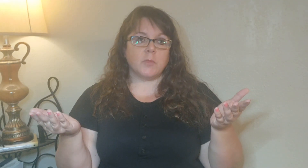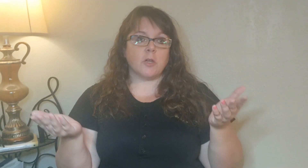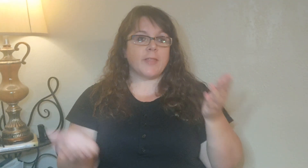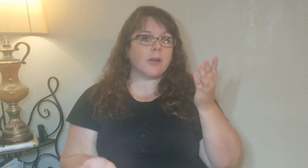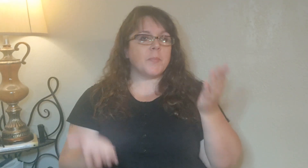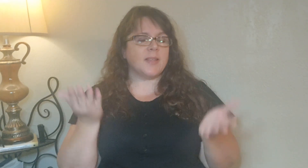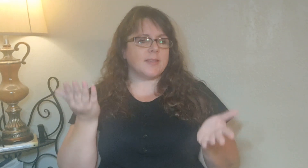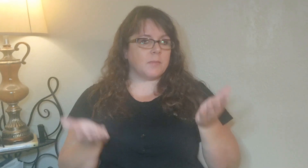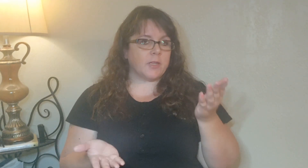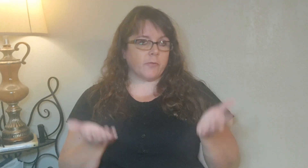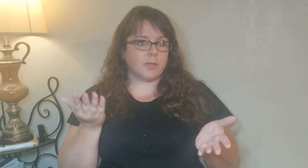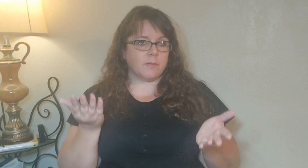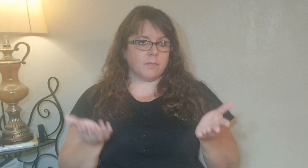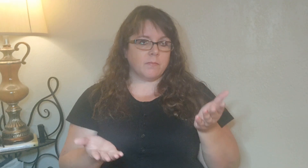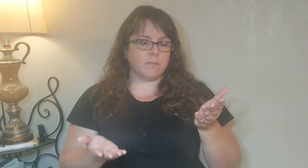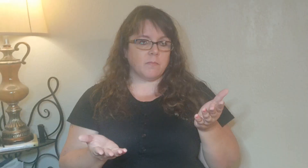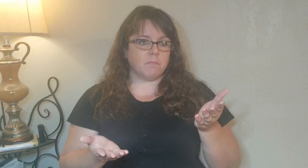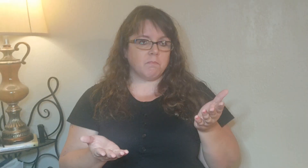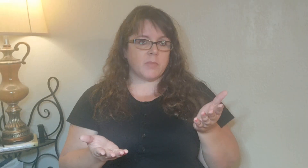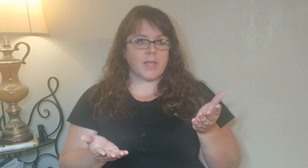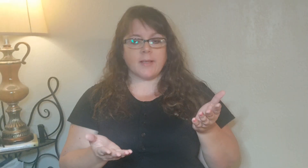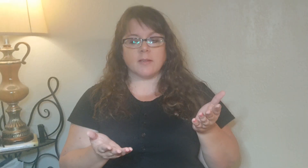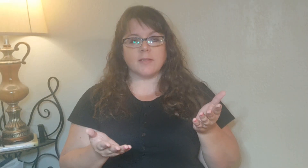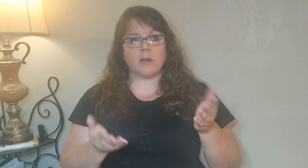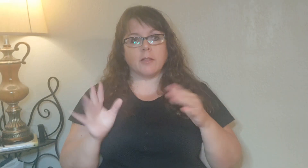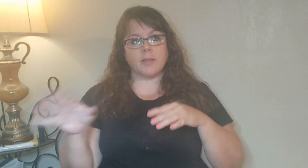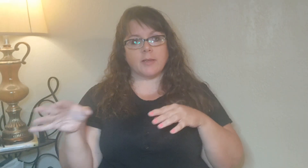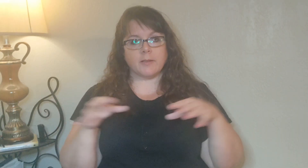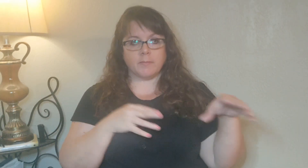So that'll be some different things on the